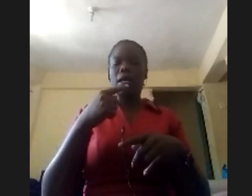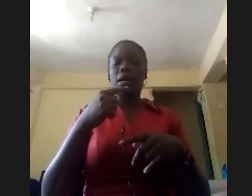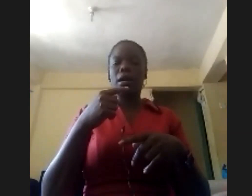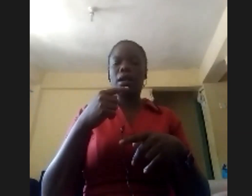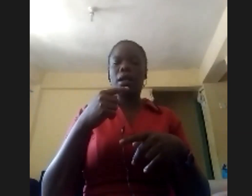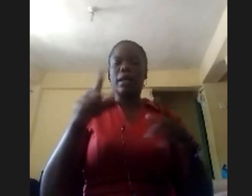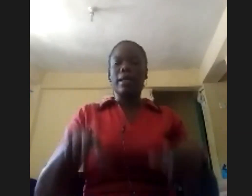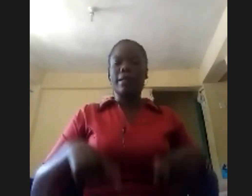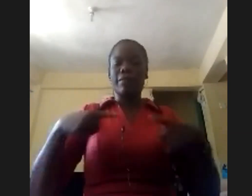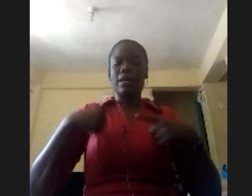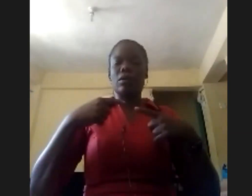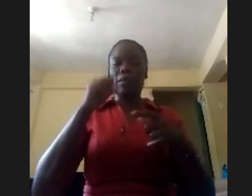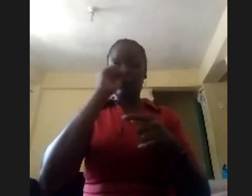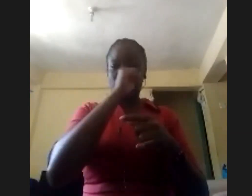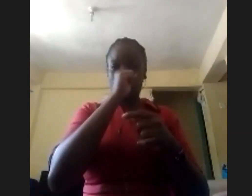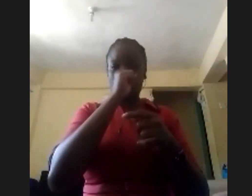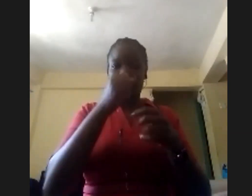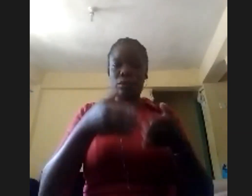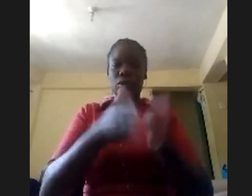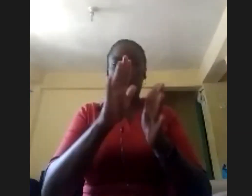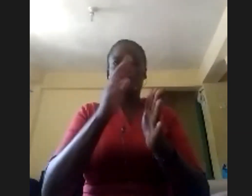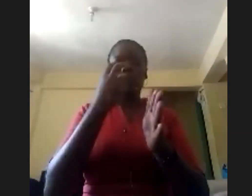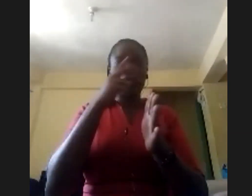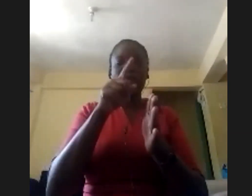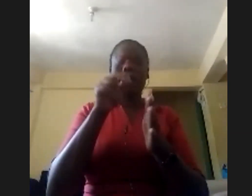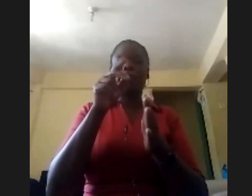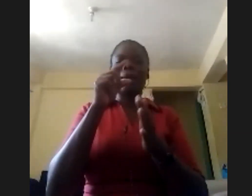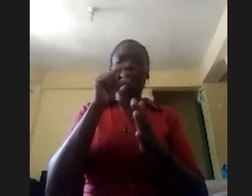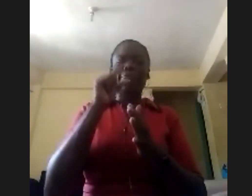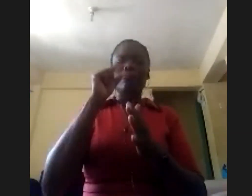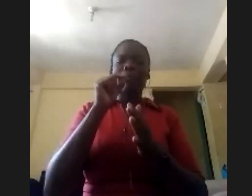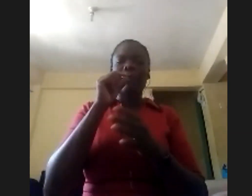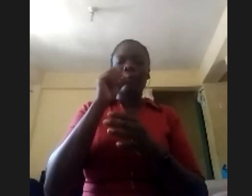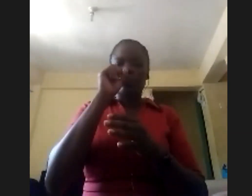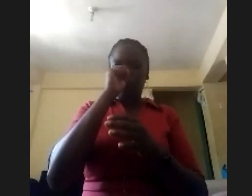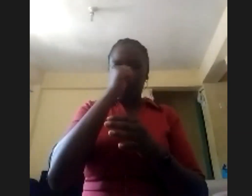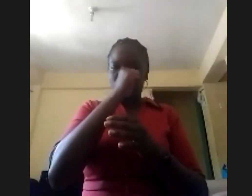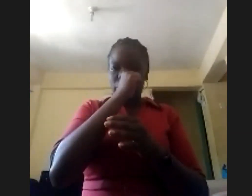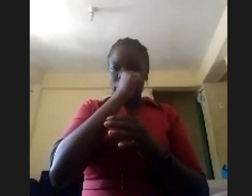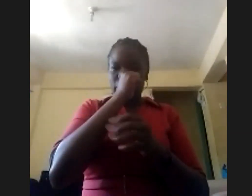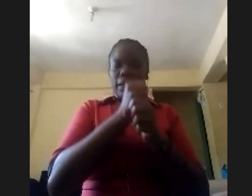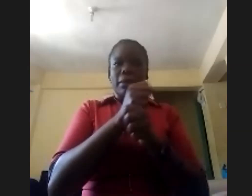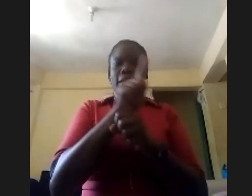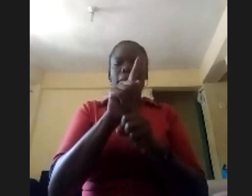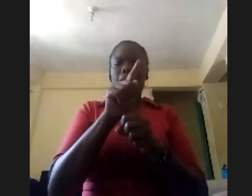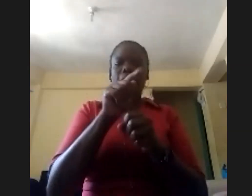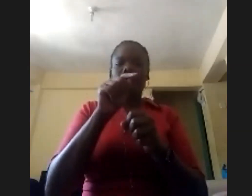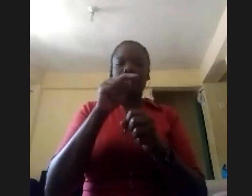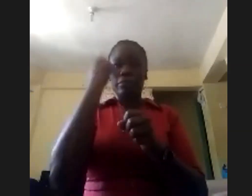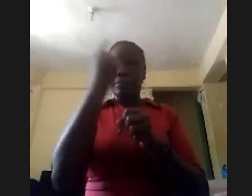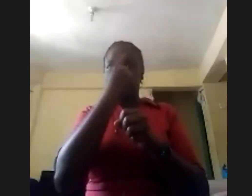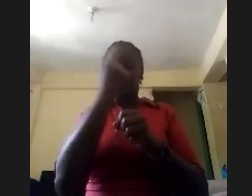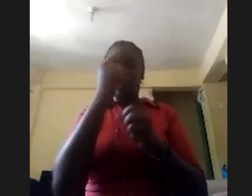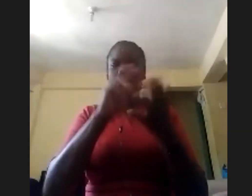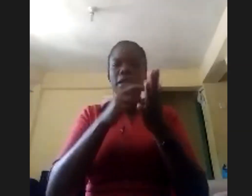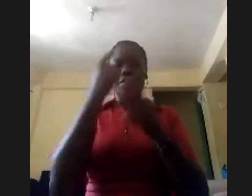streets. You've seen them sniffing glue. Yeah. It also makes them keep high. And for Mhm, them, I think the reason